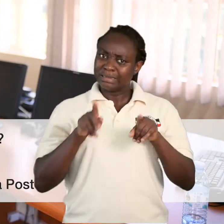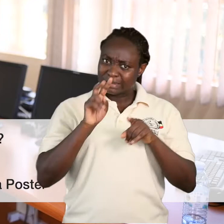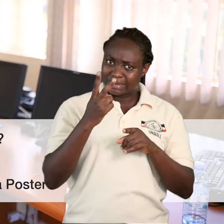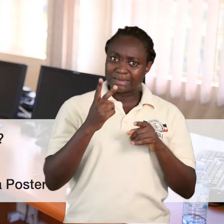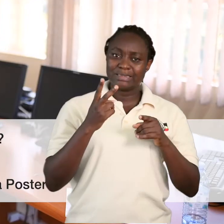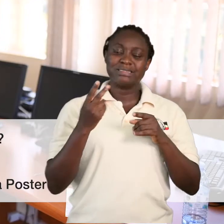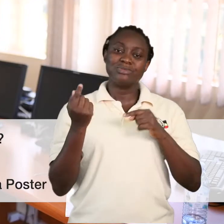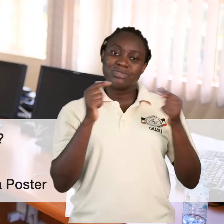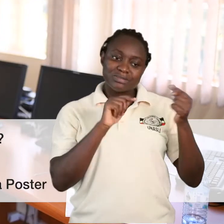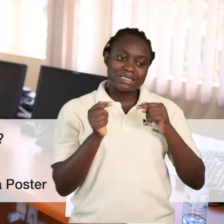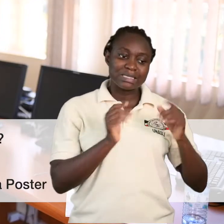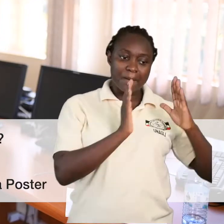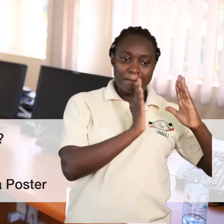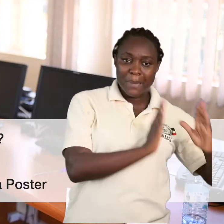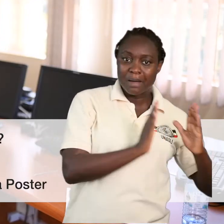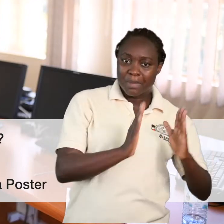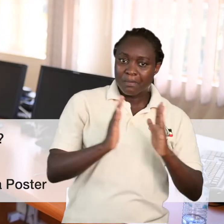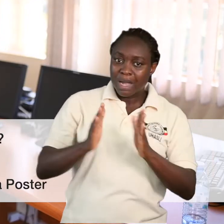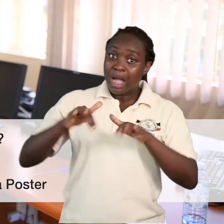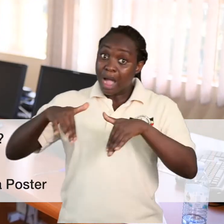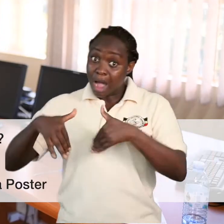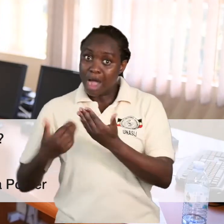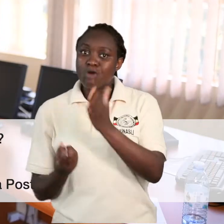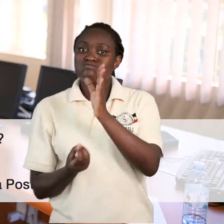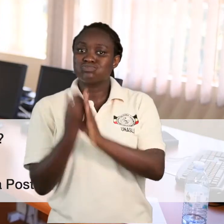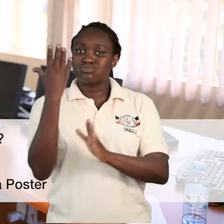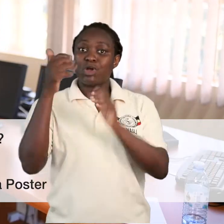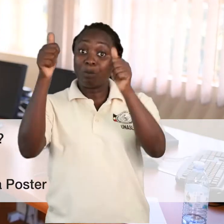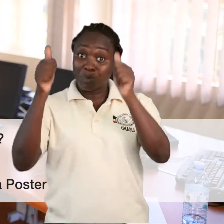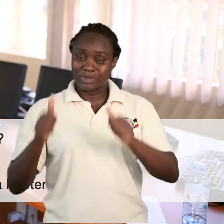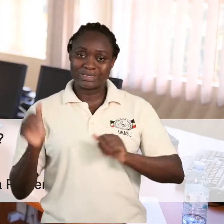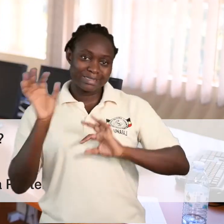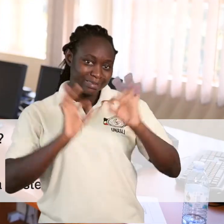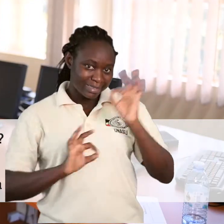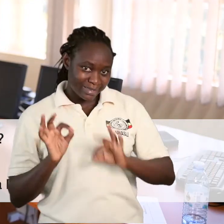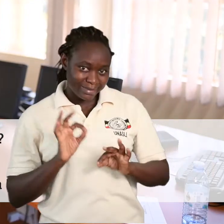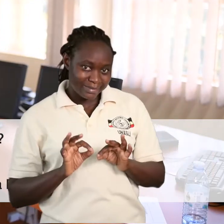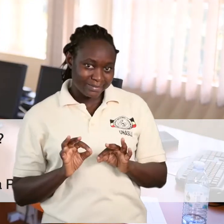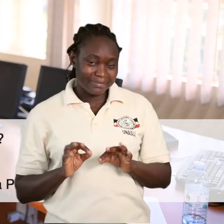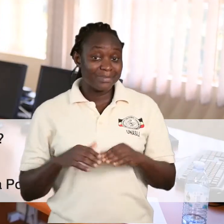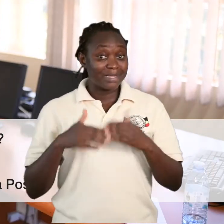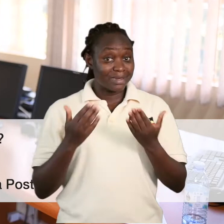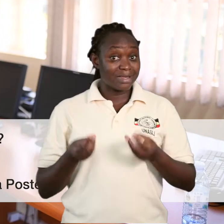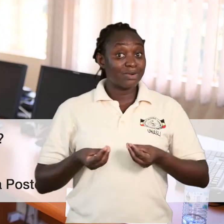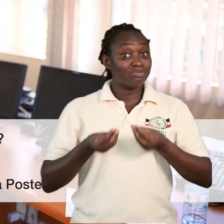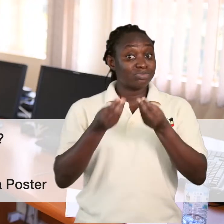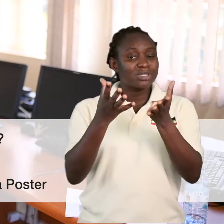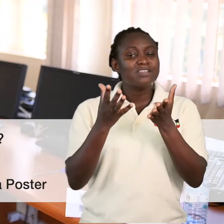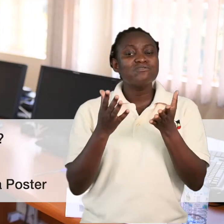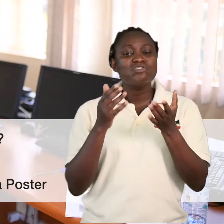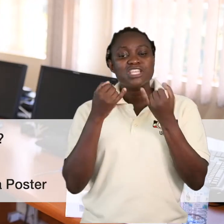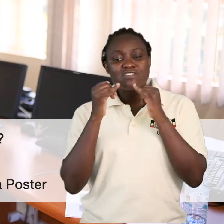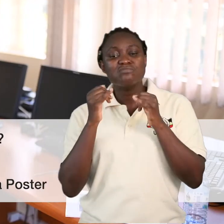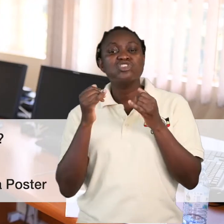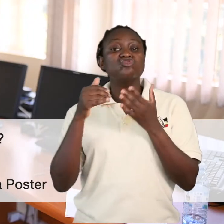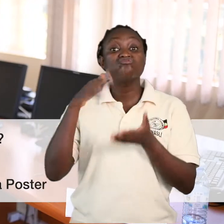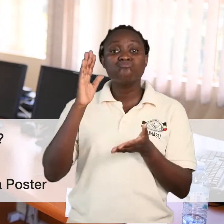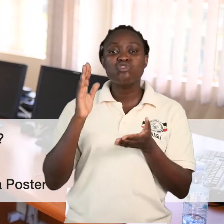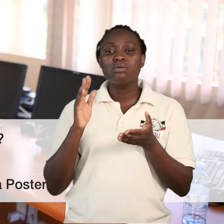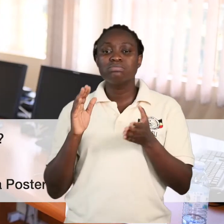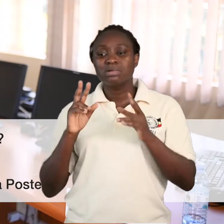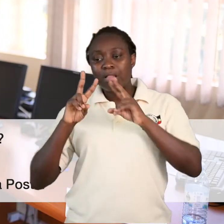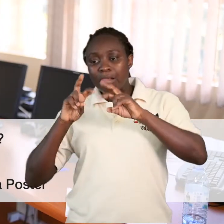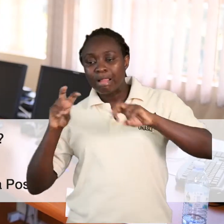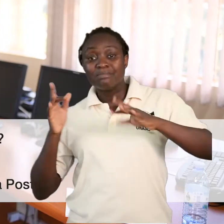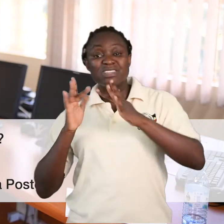to come up with a poster. I shall be availing you a link which will help